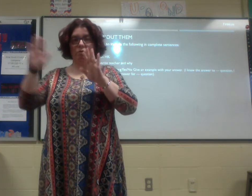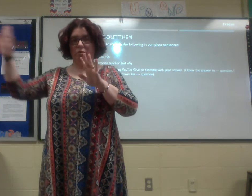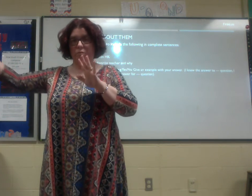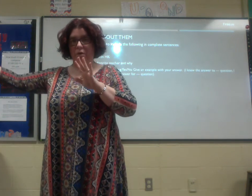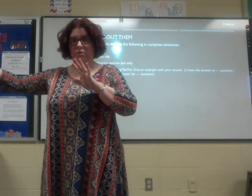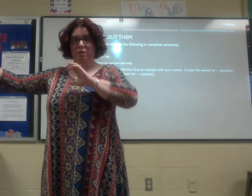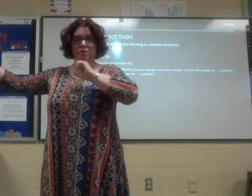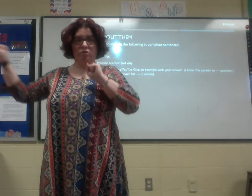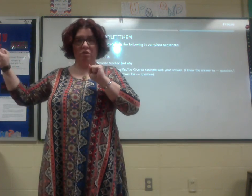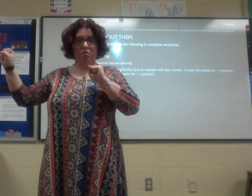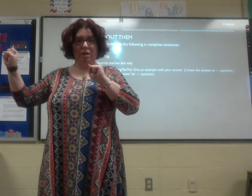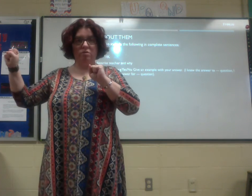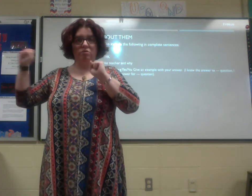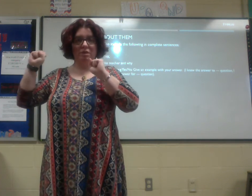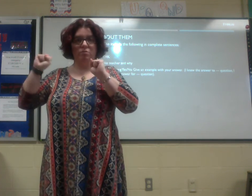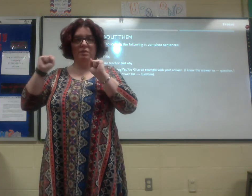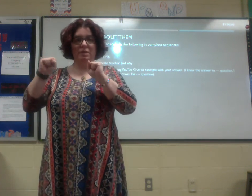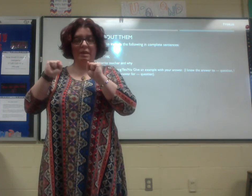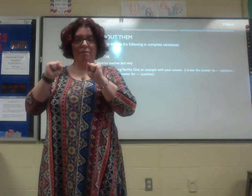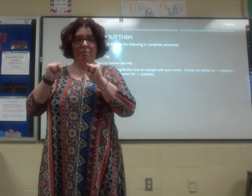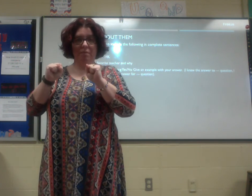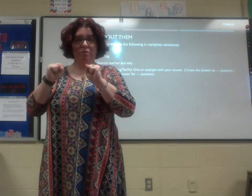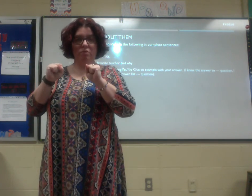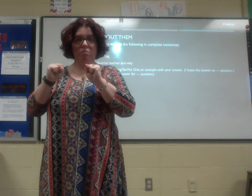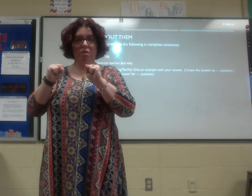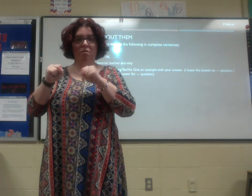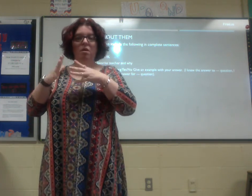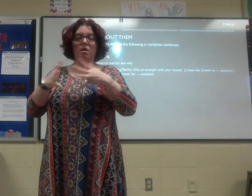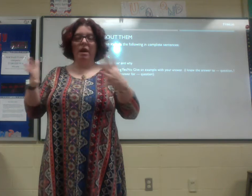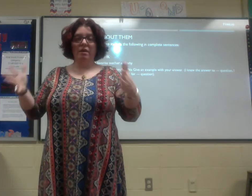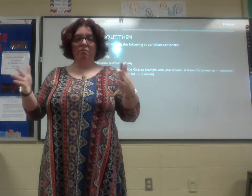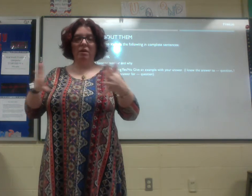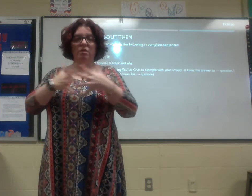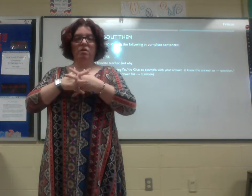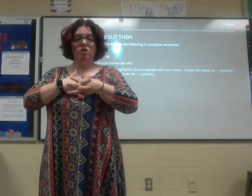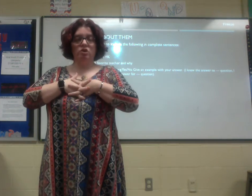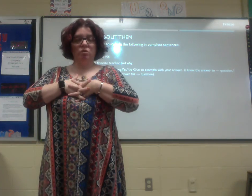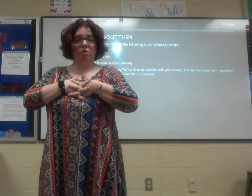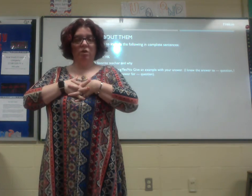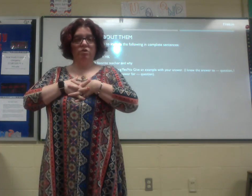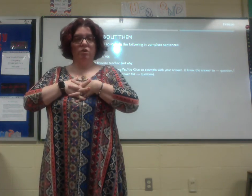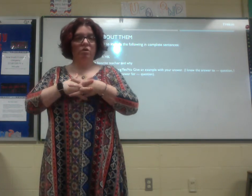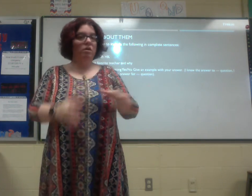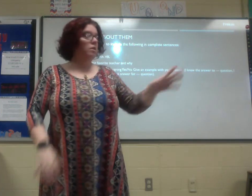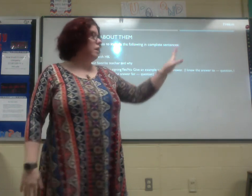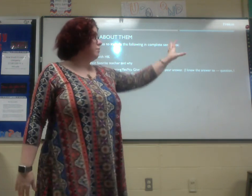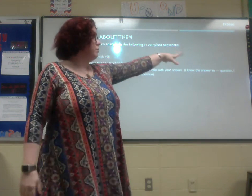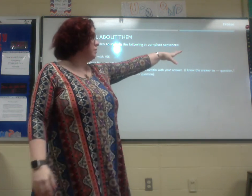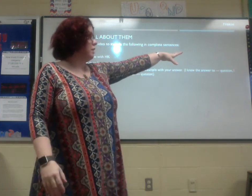your partner's answers and your answers. That's why I said keep that paper till tomorrow. And the remaining of the class you should work on your song. I'm going to put that all